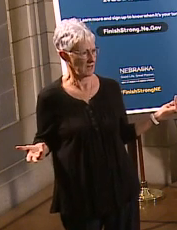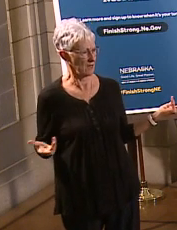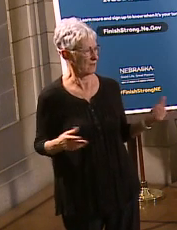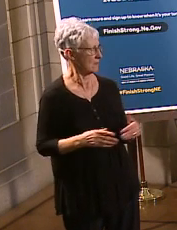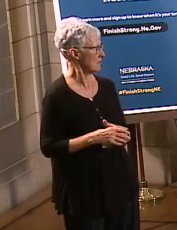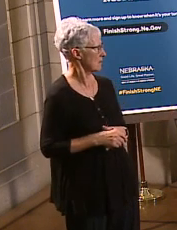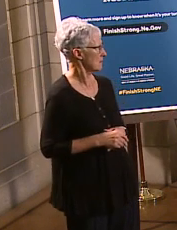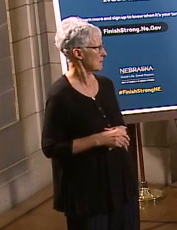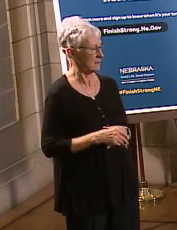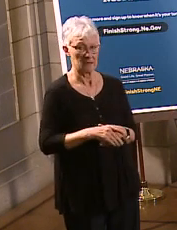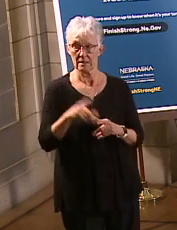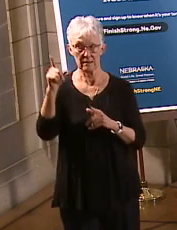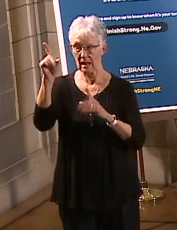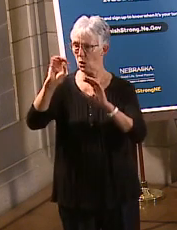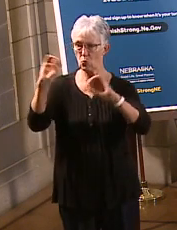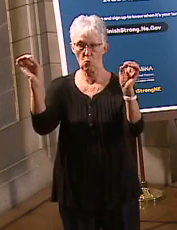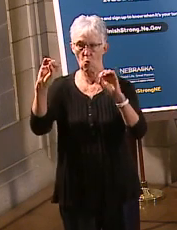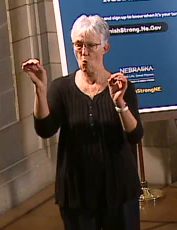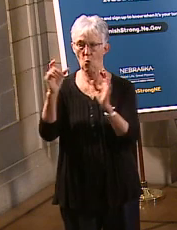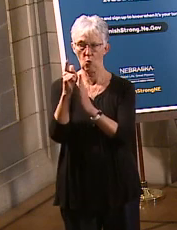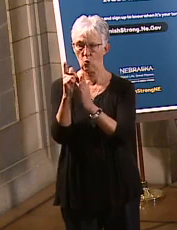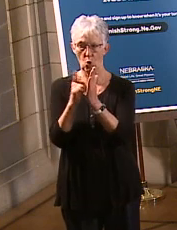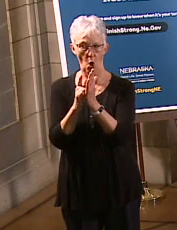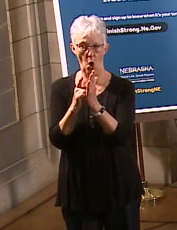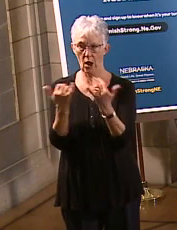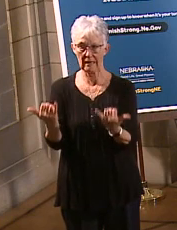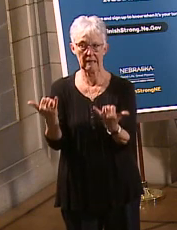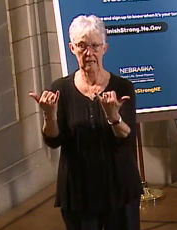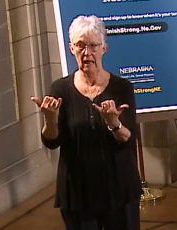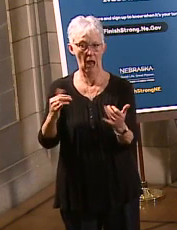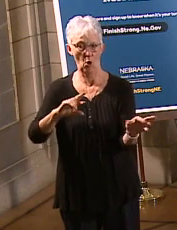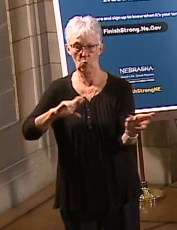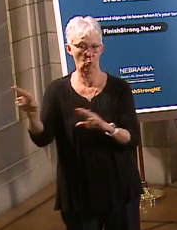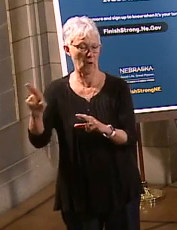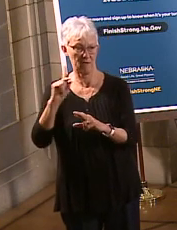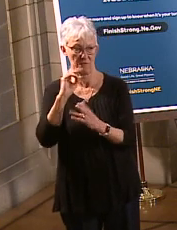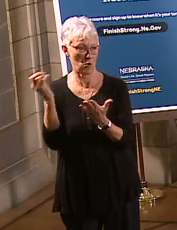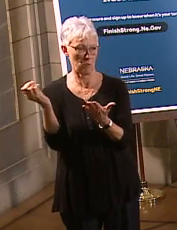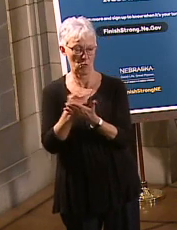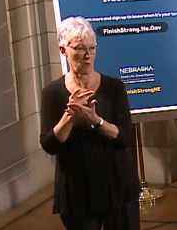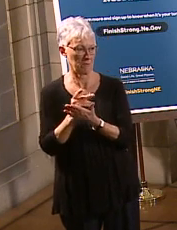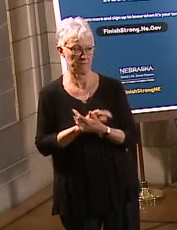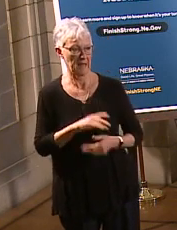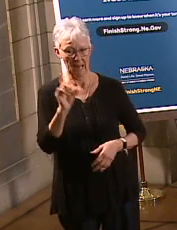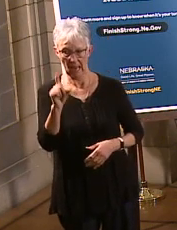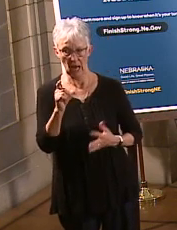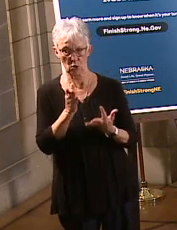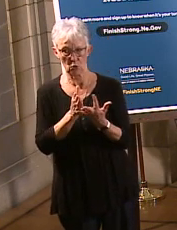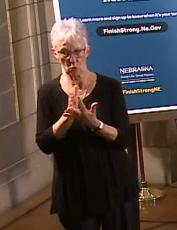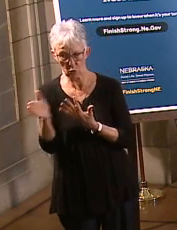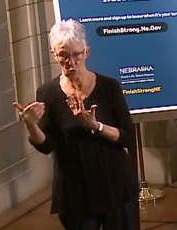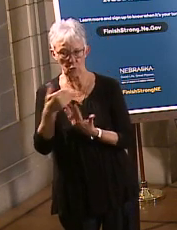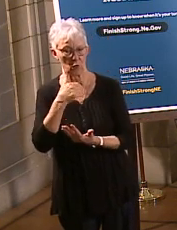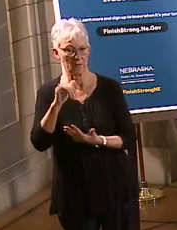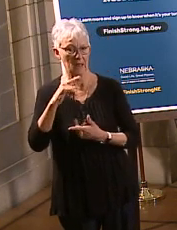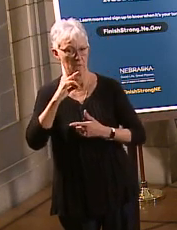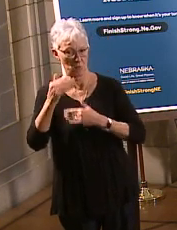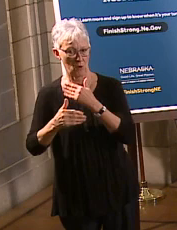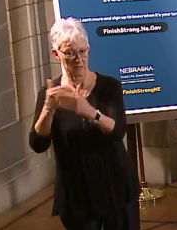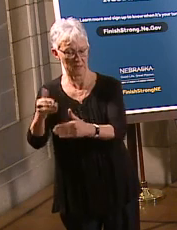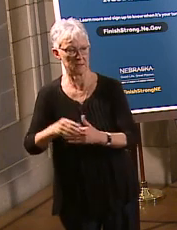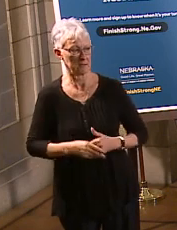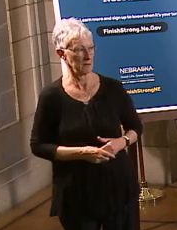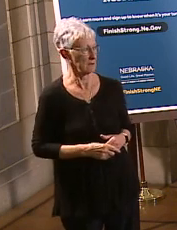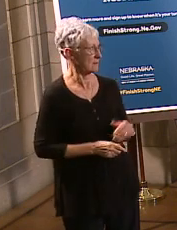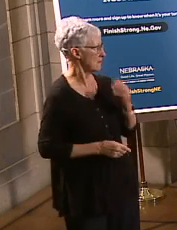No, there's no rule pending right now. There is no rule pending right now on that. So it would have to go through the entire process, which. Roger, do you want to draw the analogy between